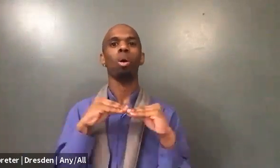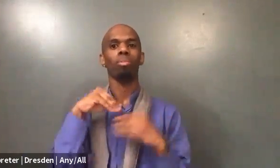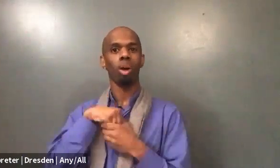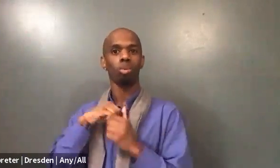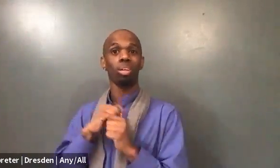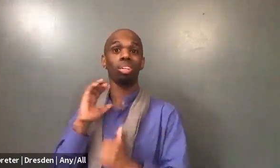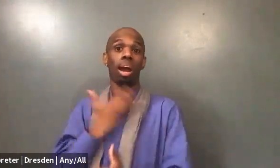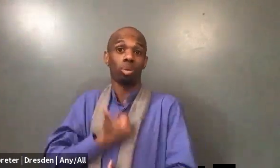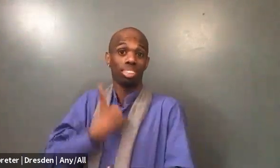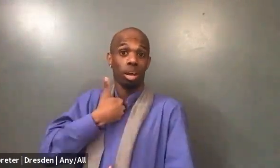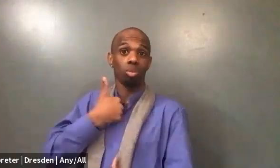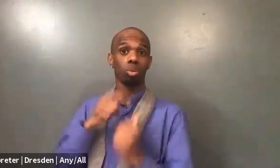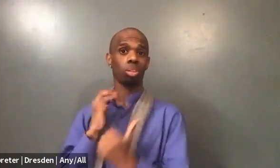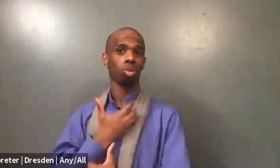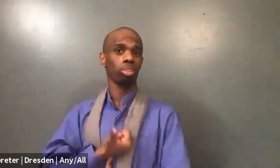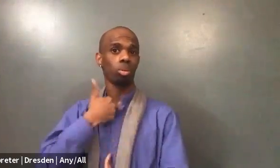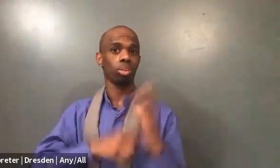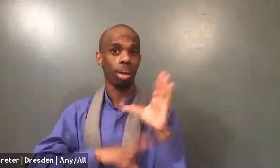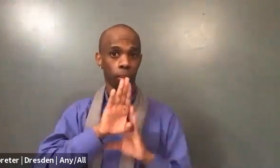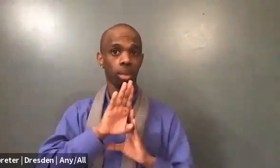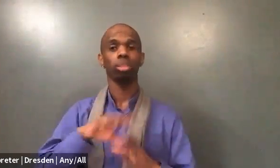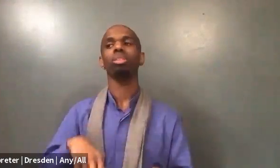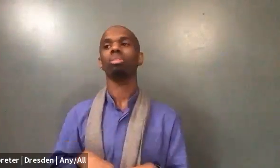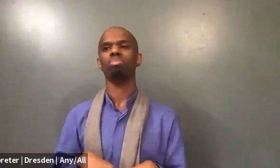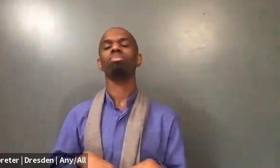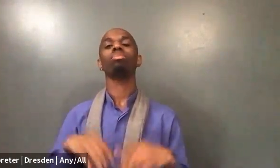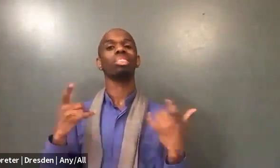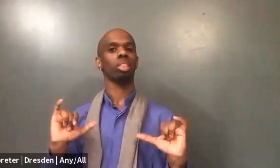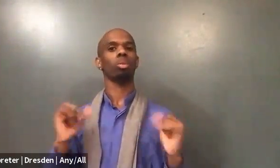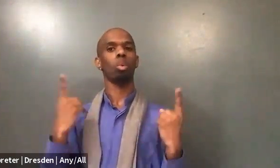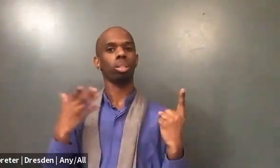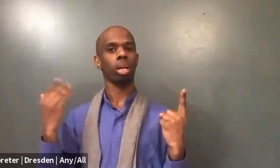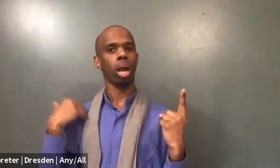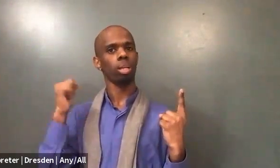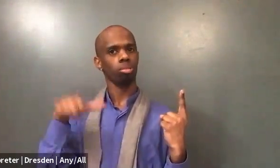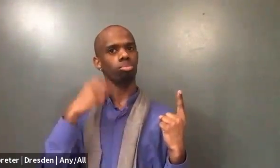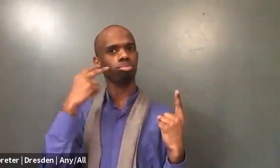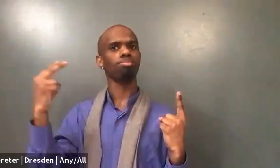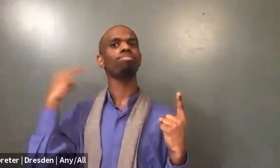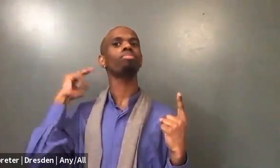self-development. One thing I can, think back on is